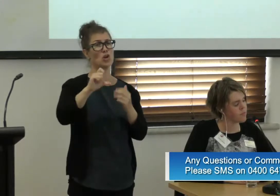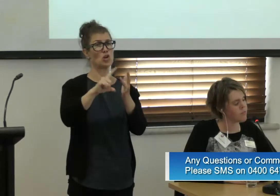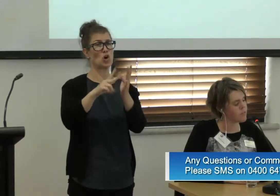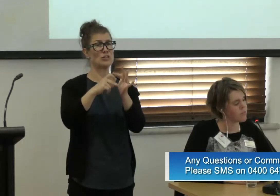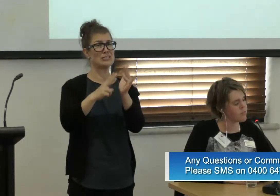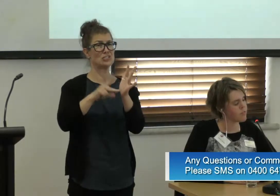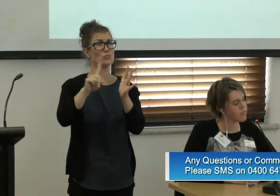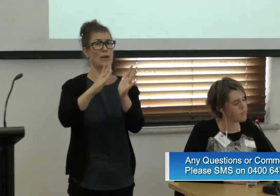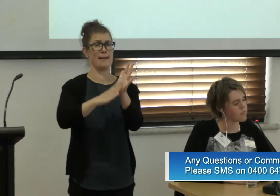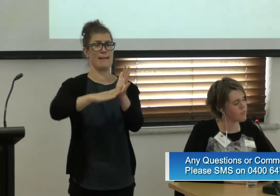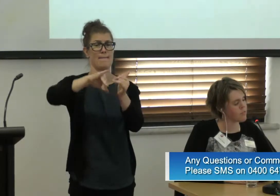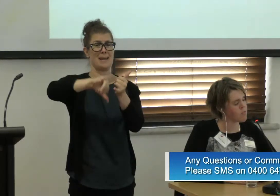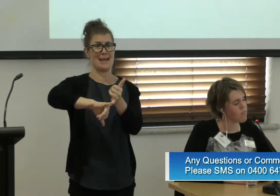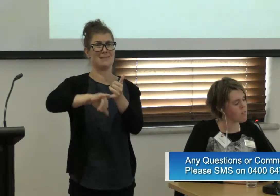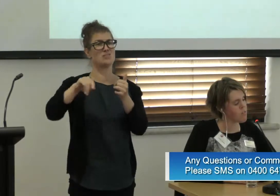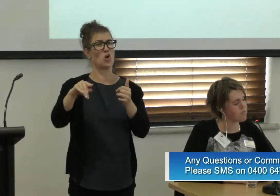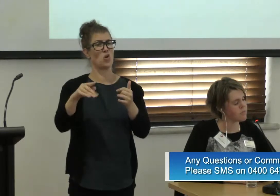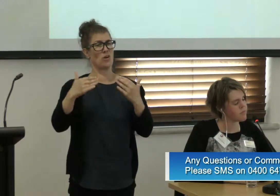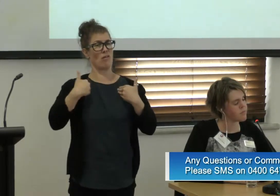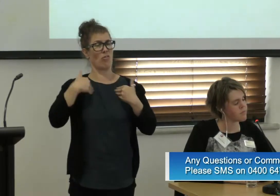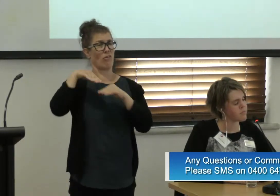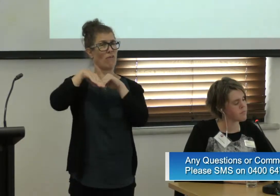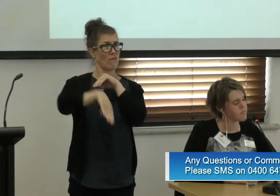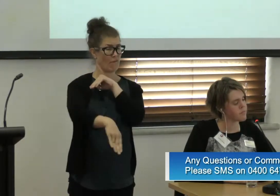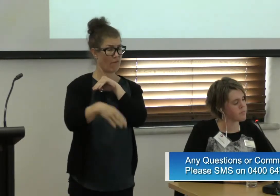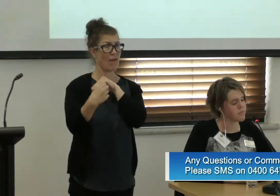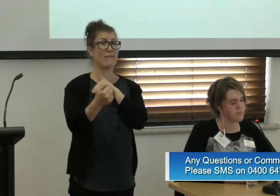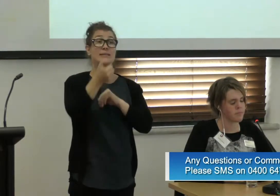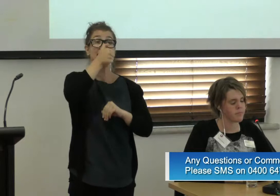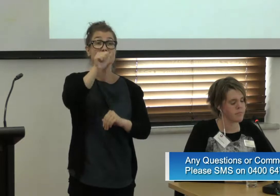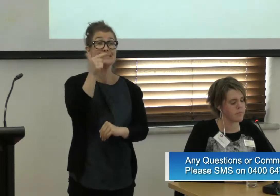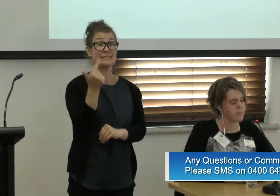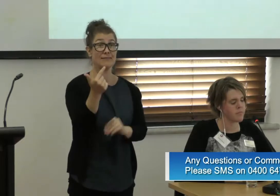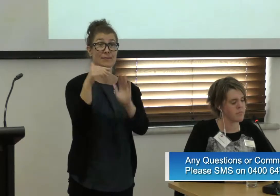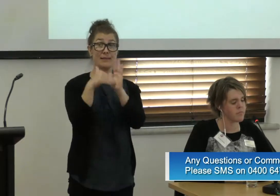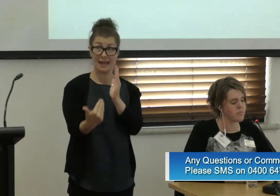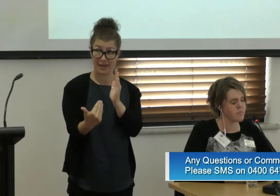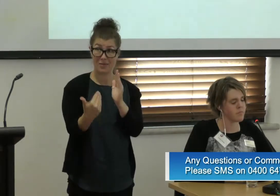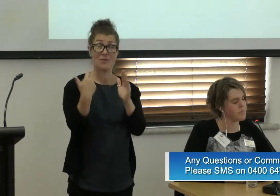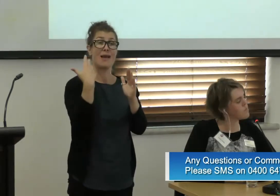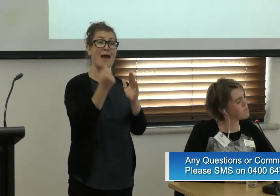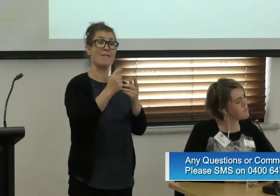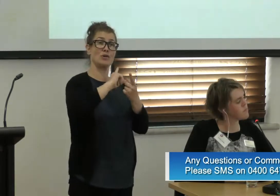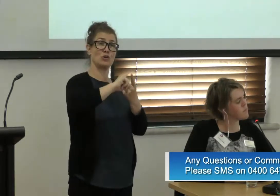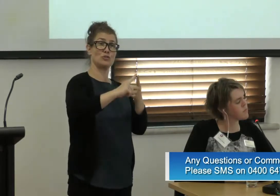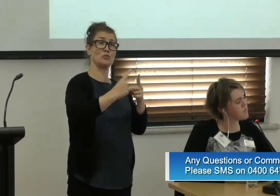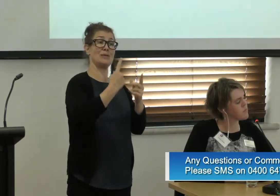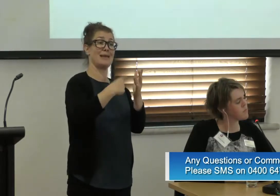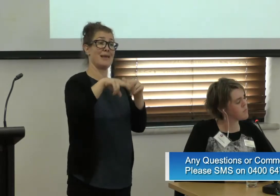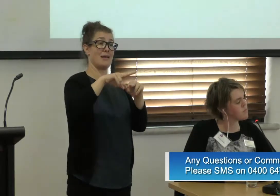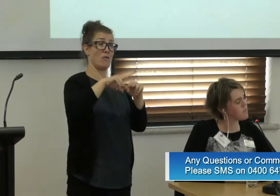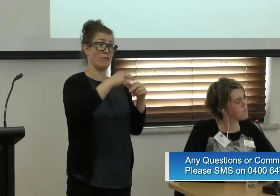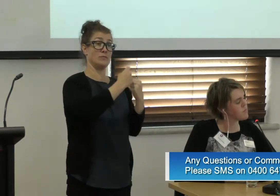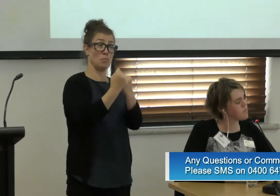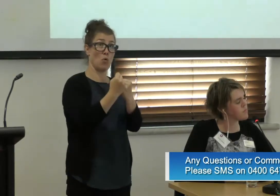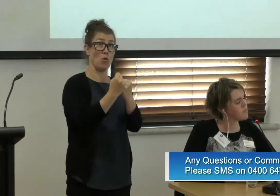MS. She's 67, she got a continuity of support package, but her